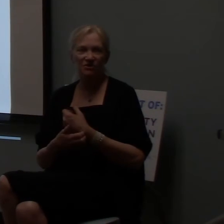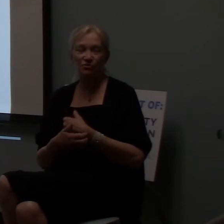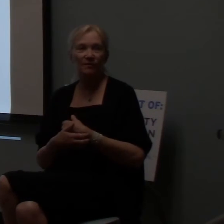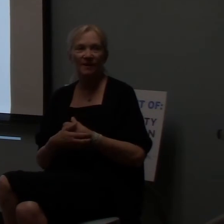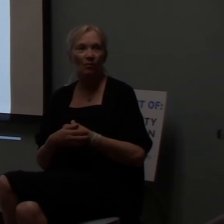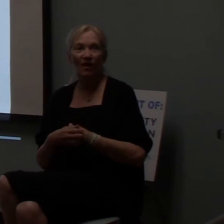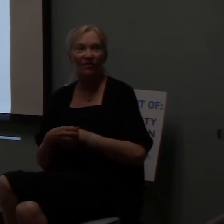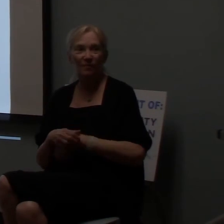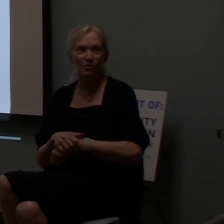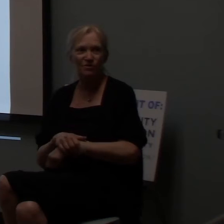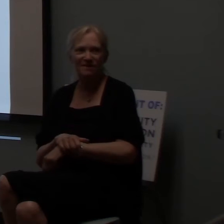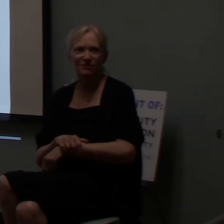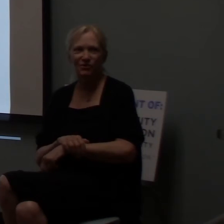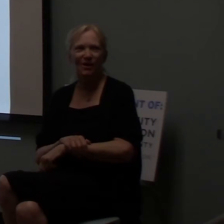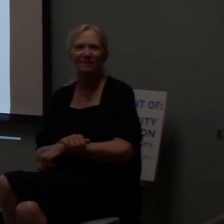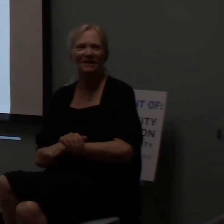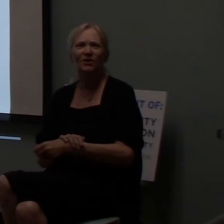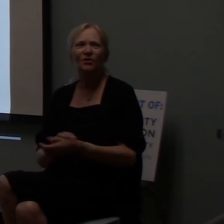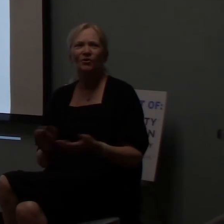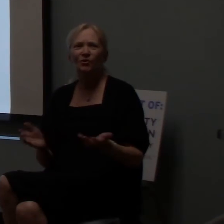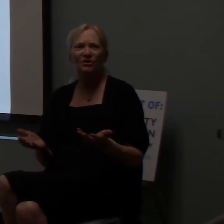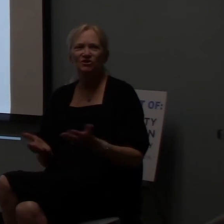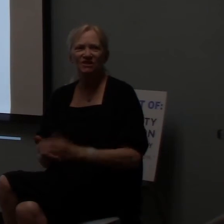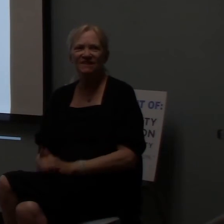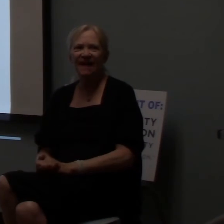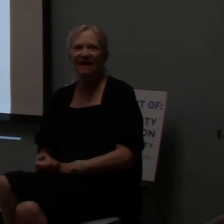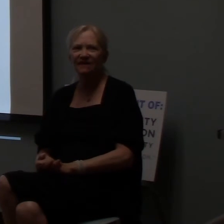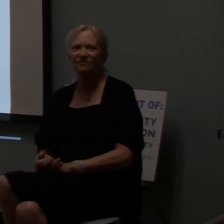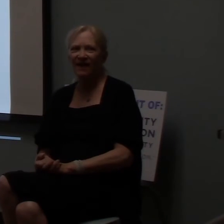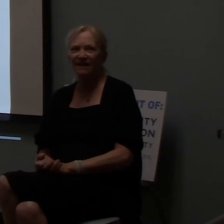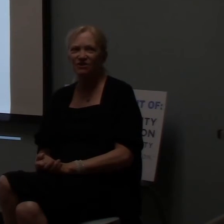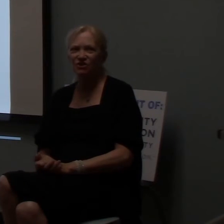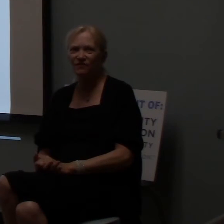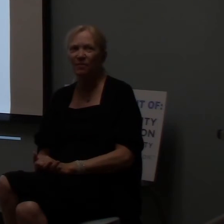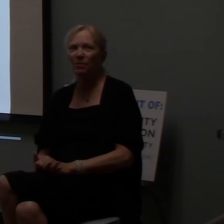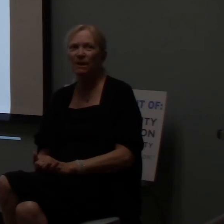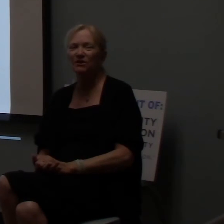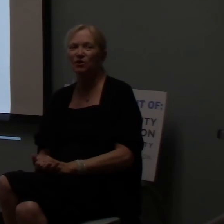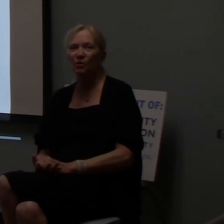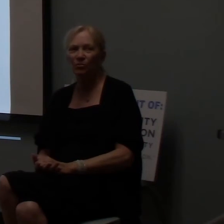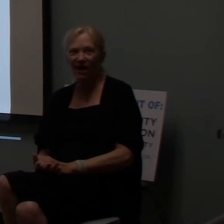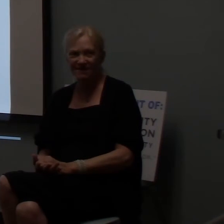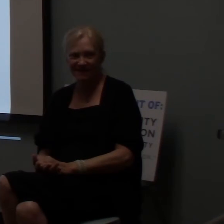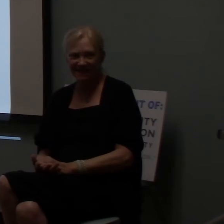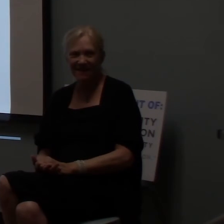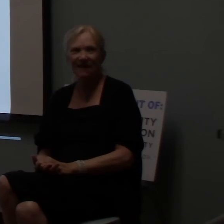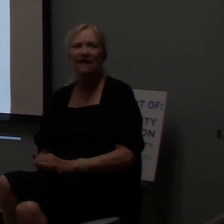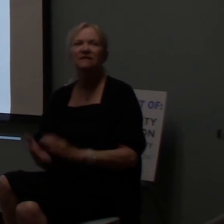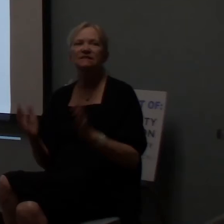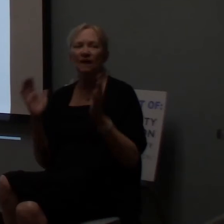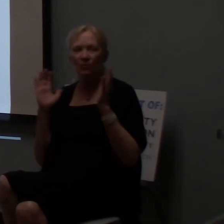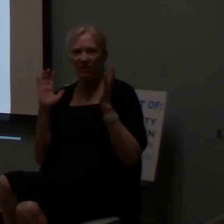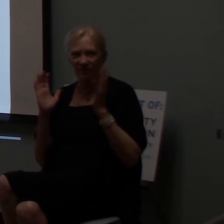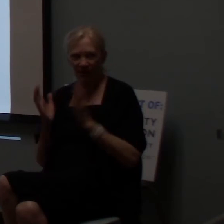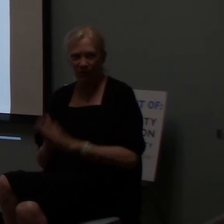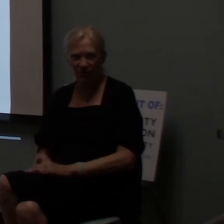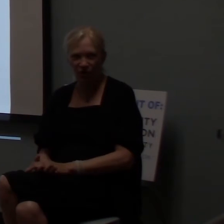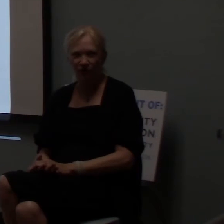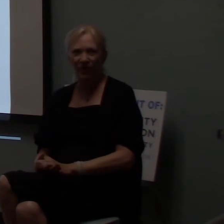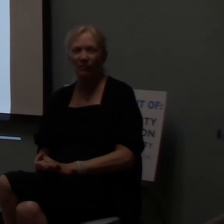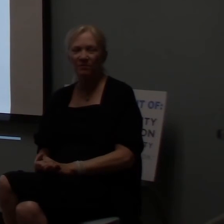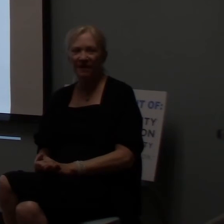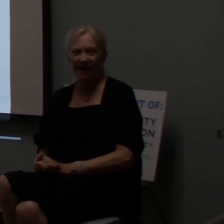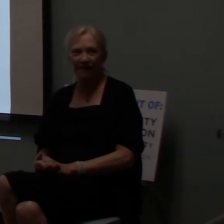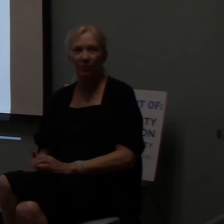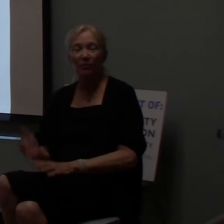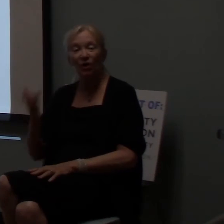some extremely wealthy person, or, I mean, who could just take advantage of the political process. Someone that we know